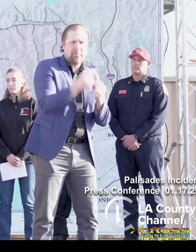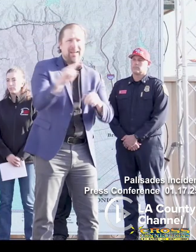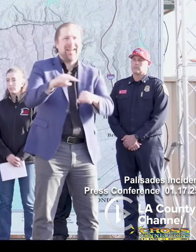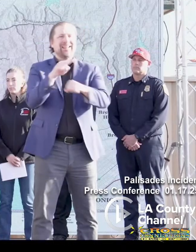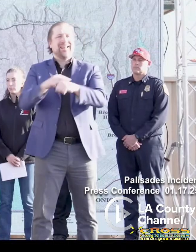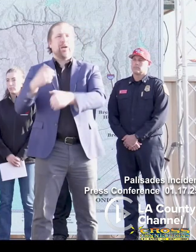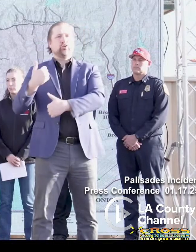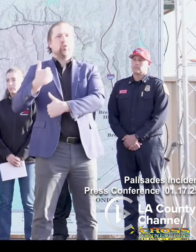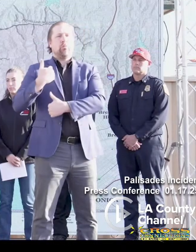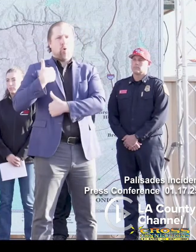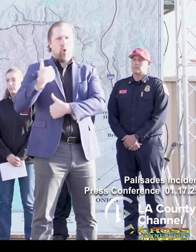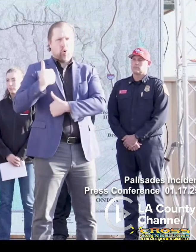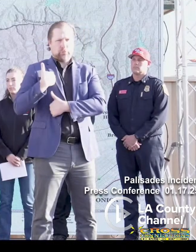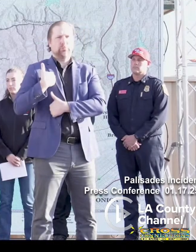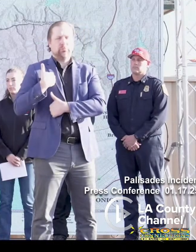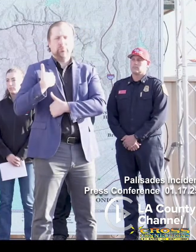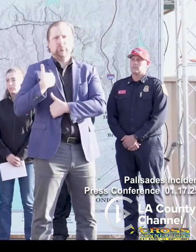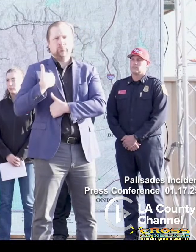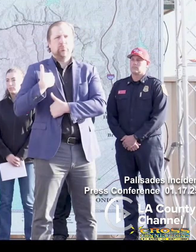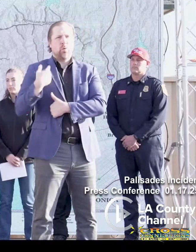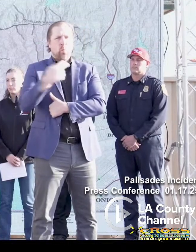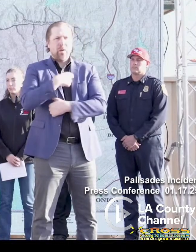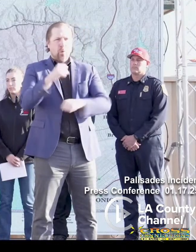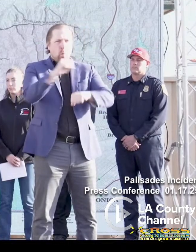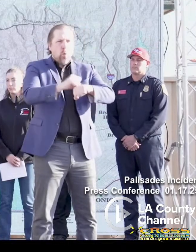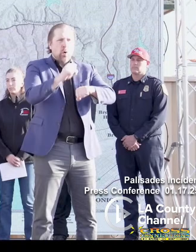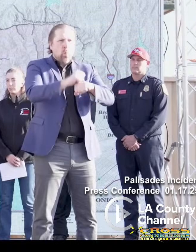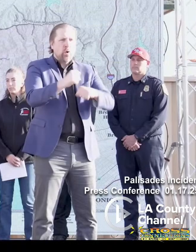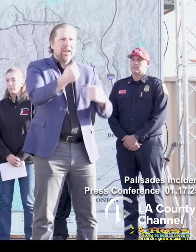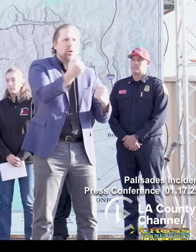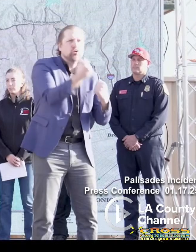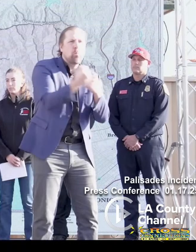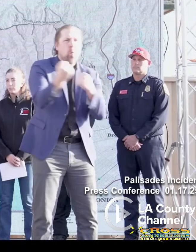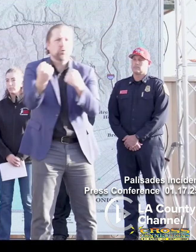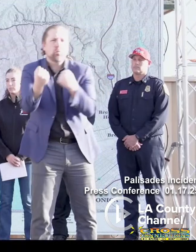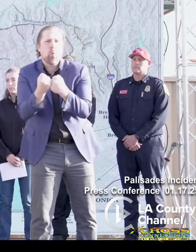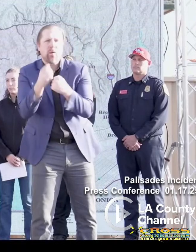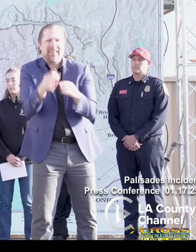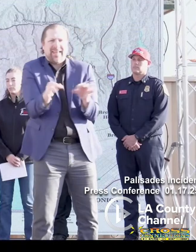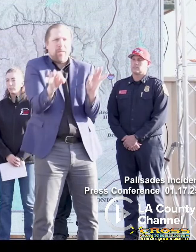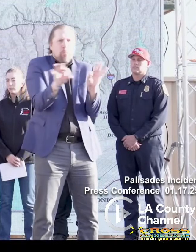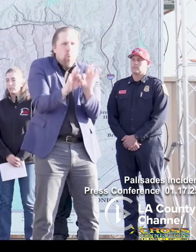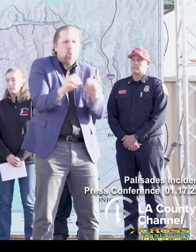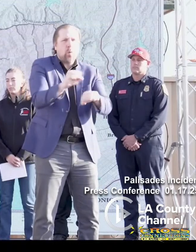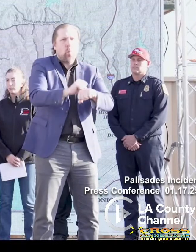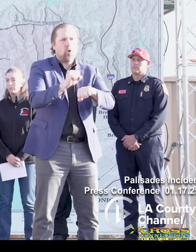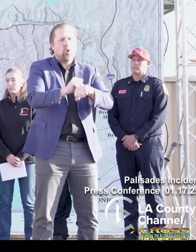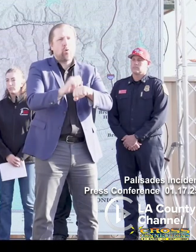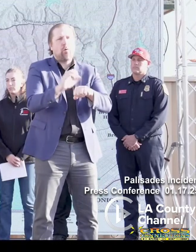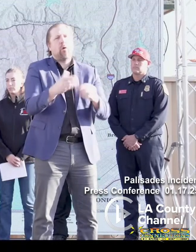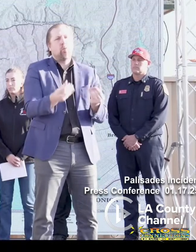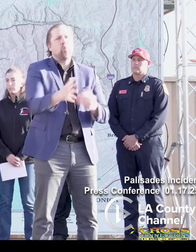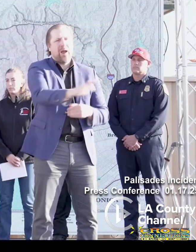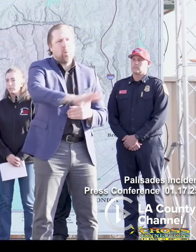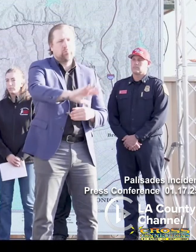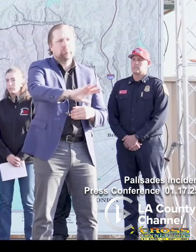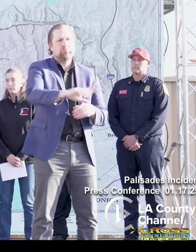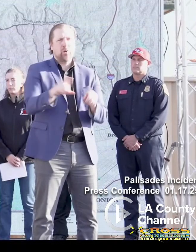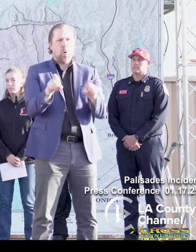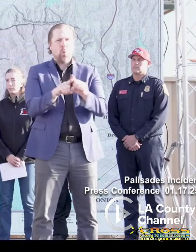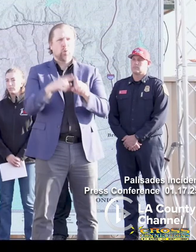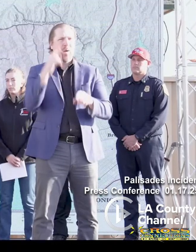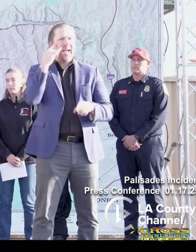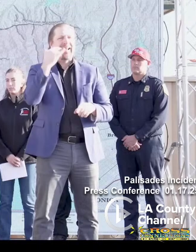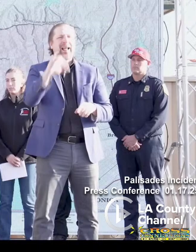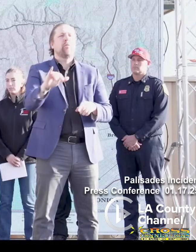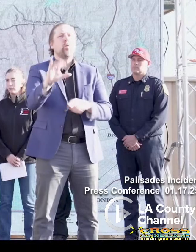members. We are working on the ground to support the range of critical operation. Additionally, the